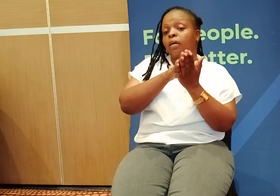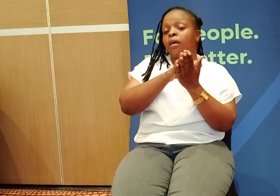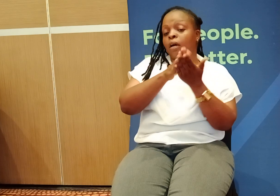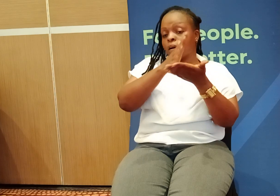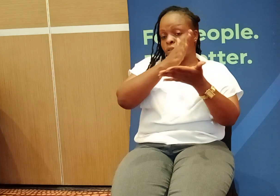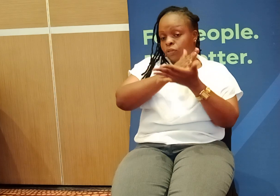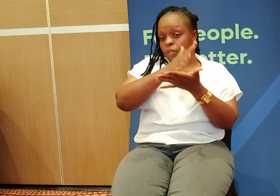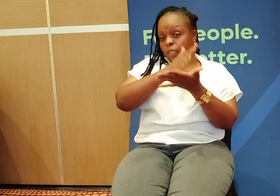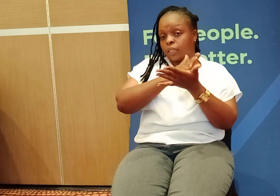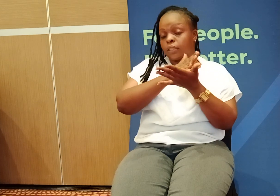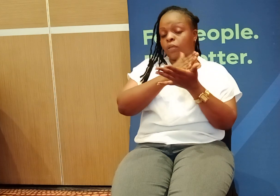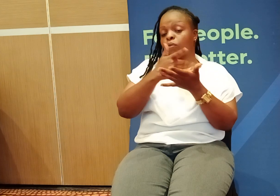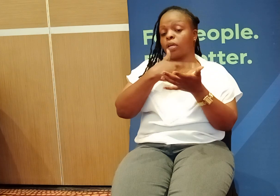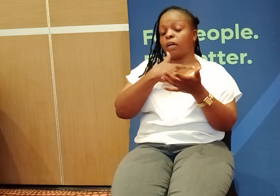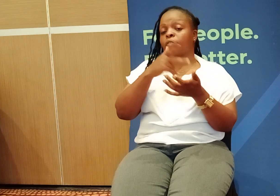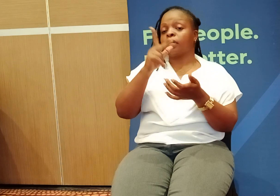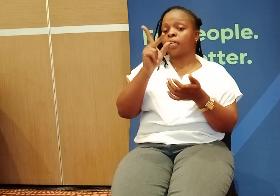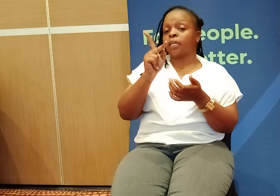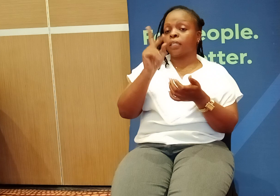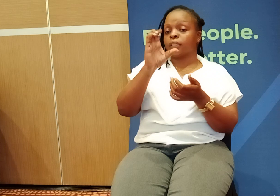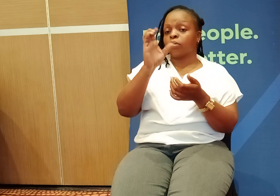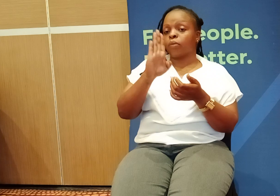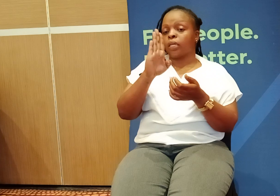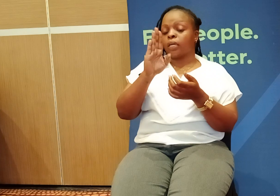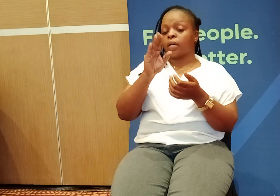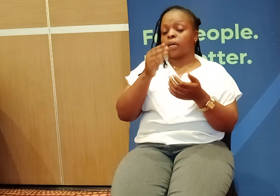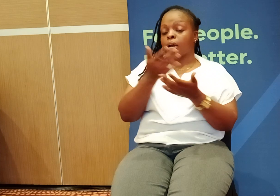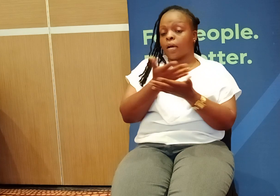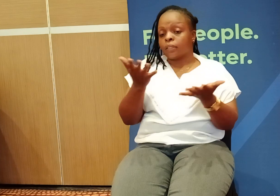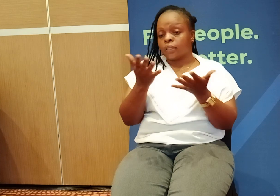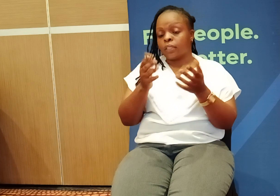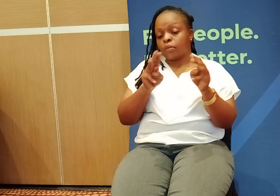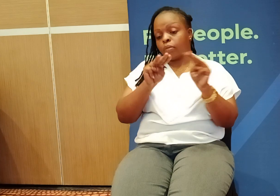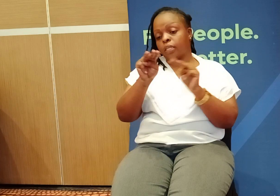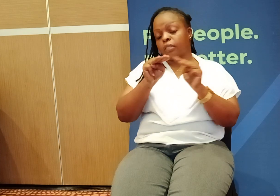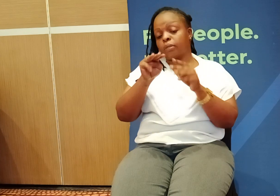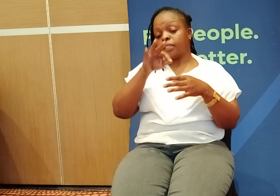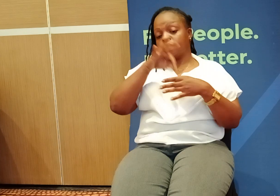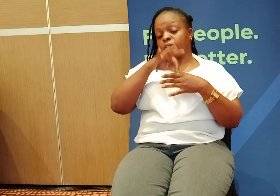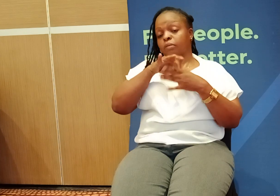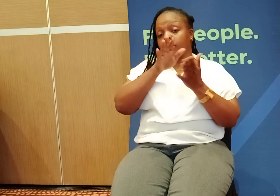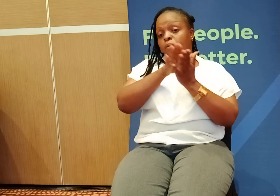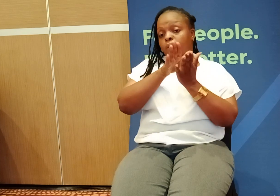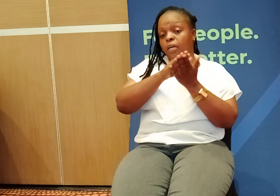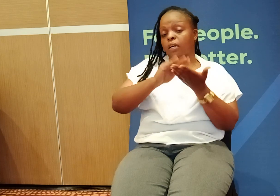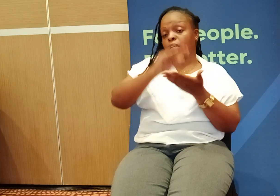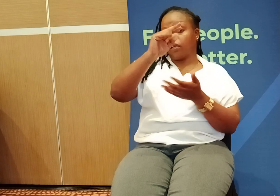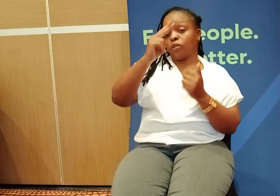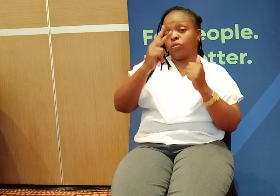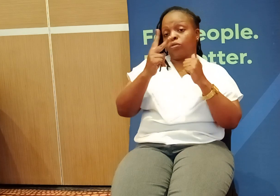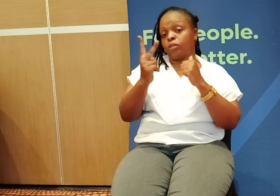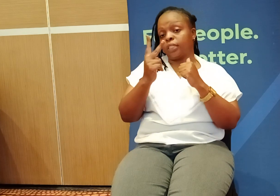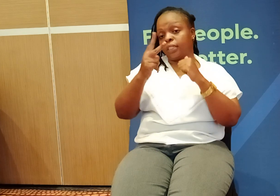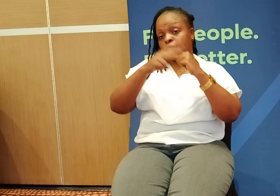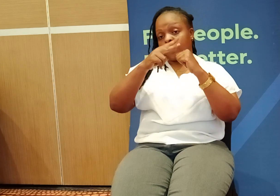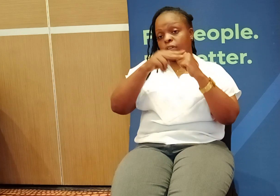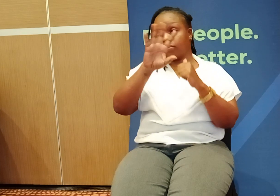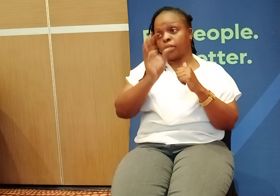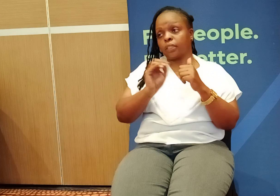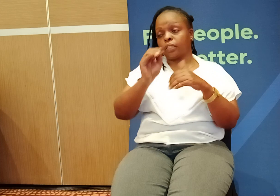KCB Asset Management, KCB Investment Bank, grew 27% on revenue. You can see